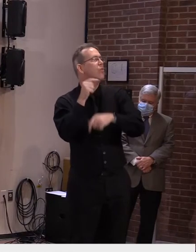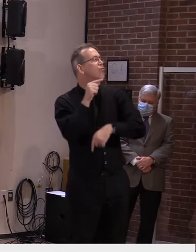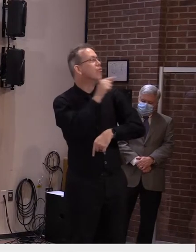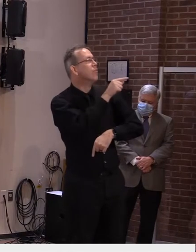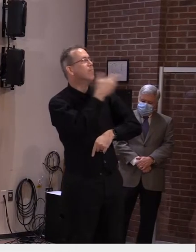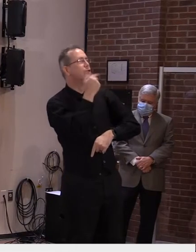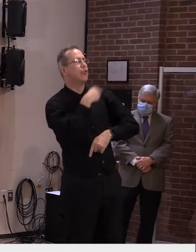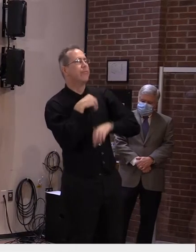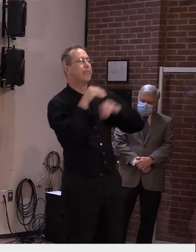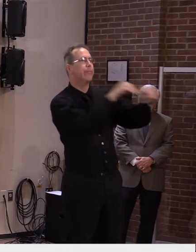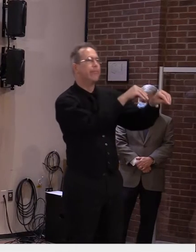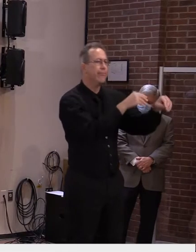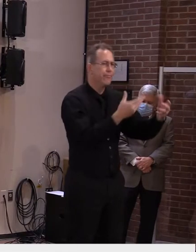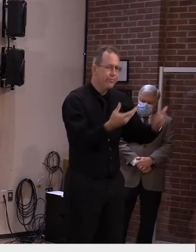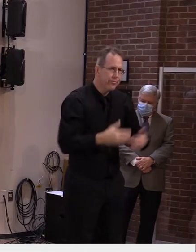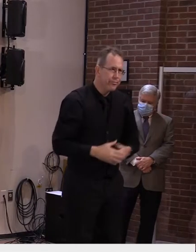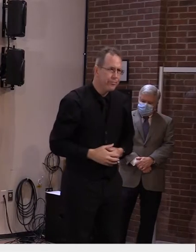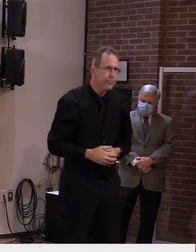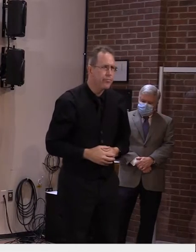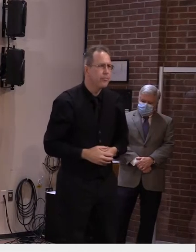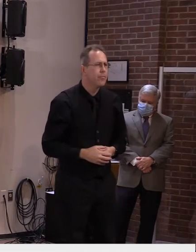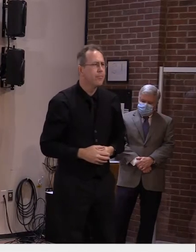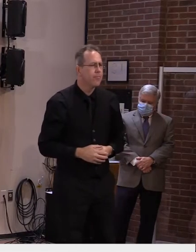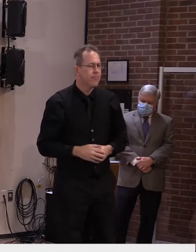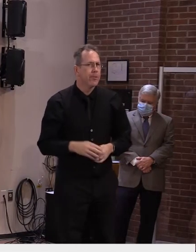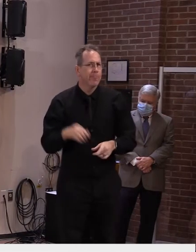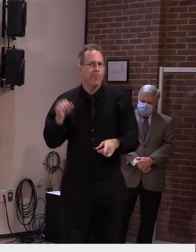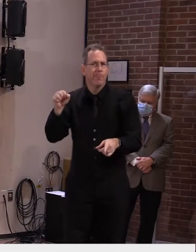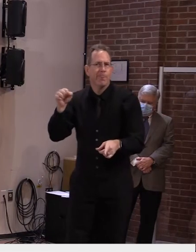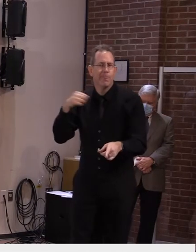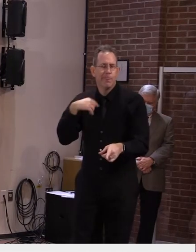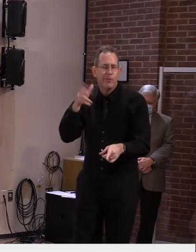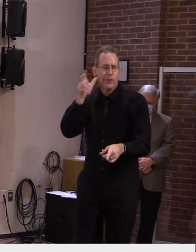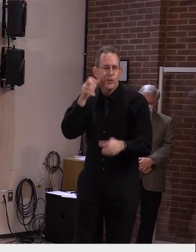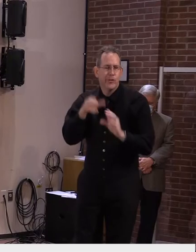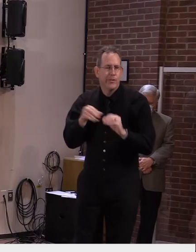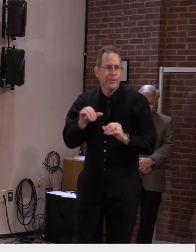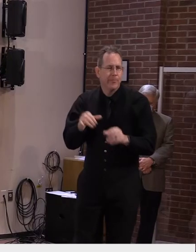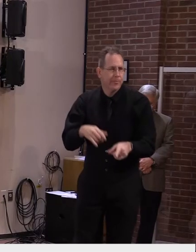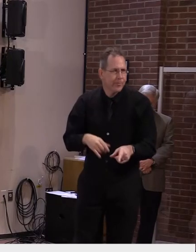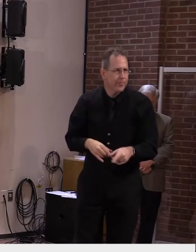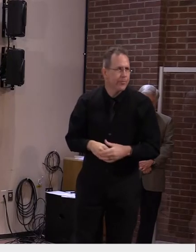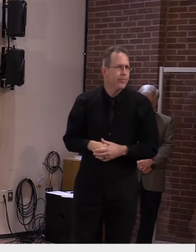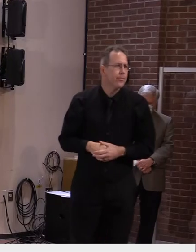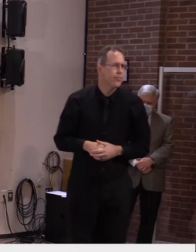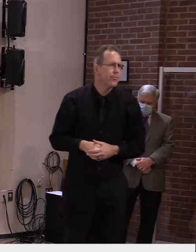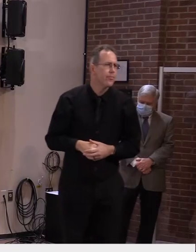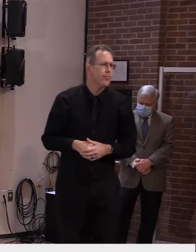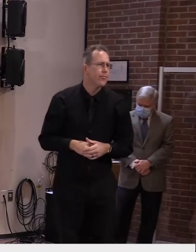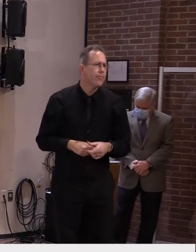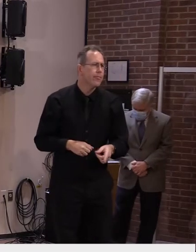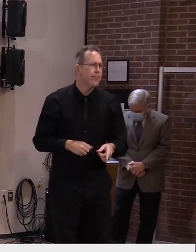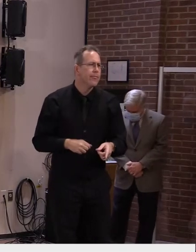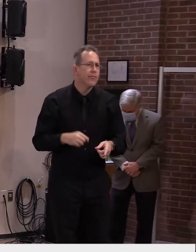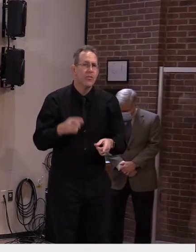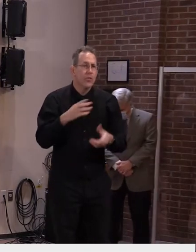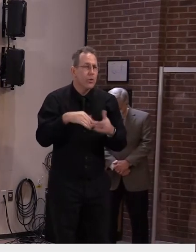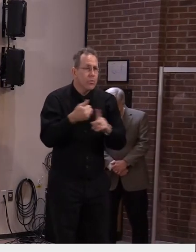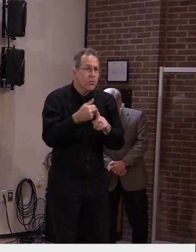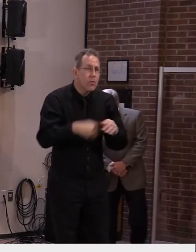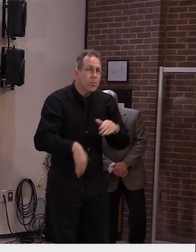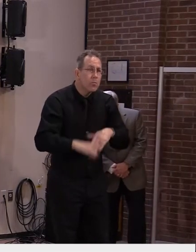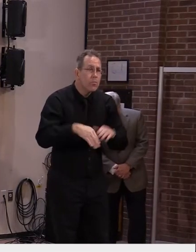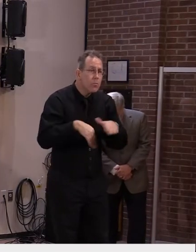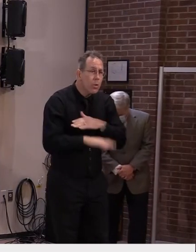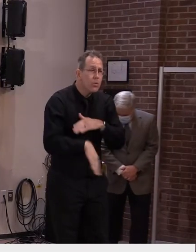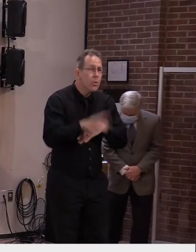Well, yes, anecdotally, I've spoken to a large number of native Vermonters who elected not to return home to their home